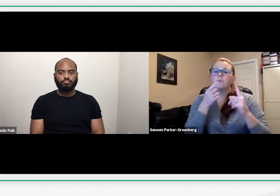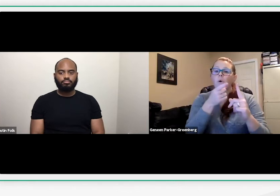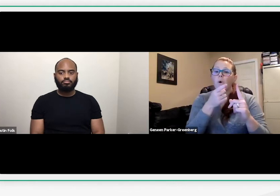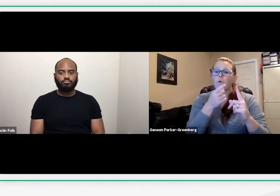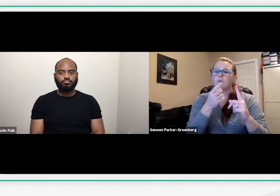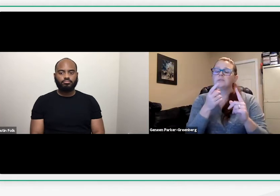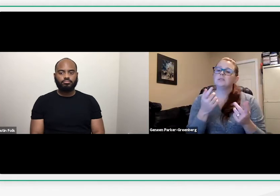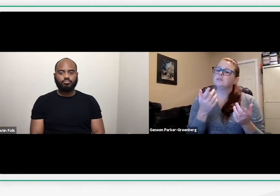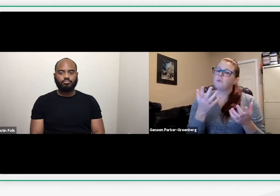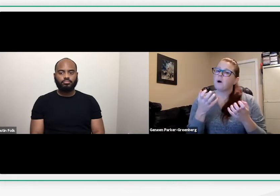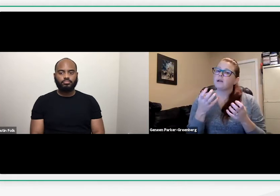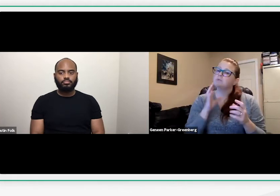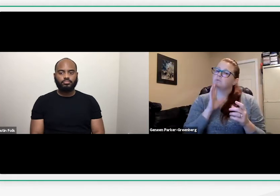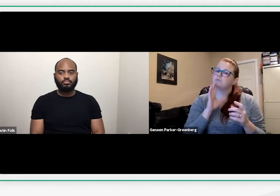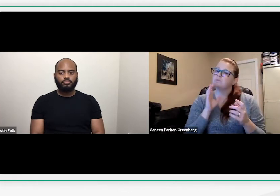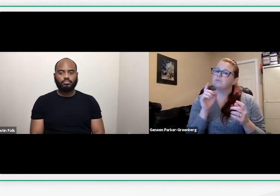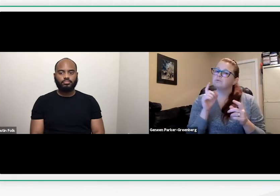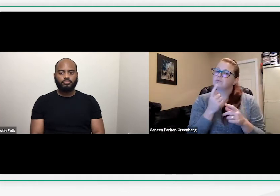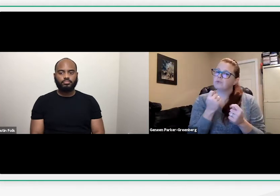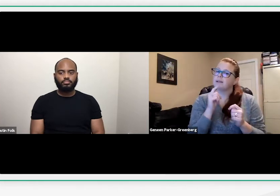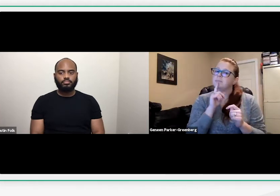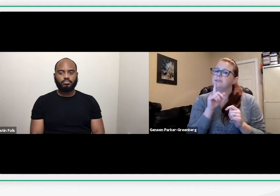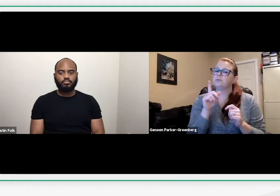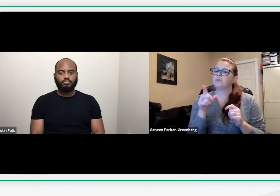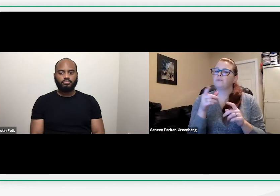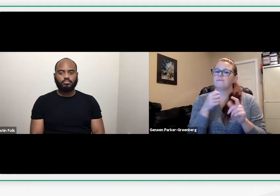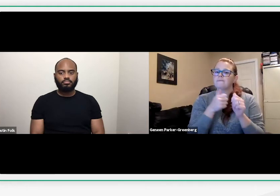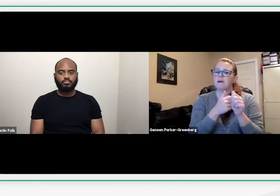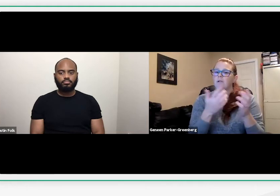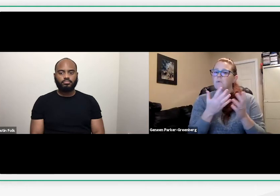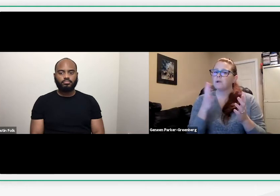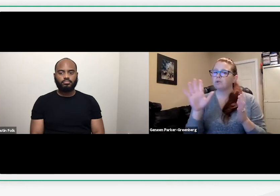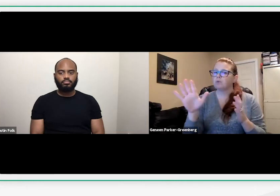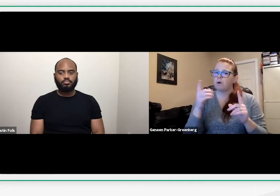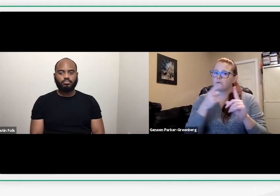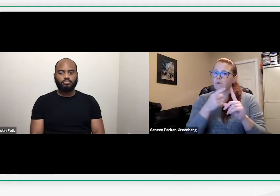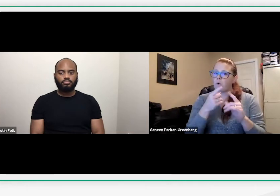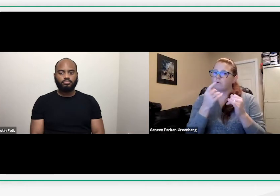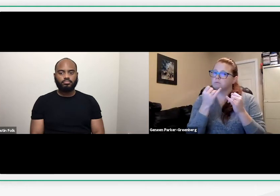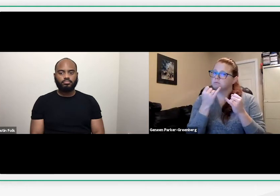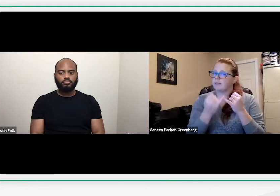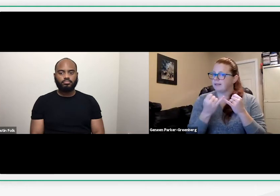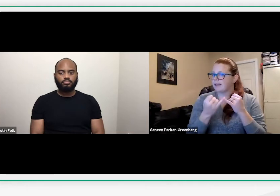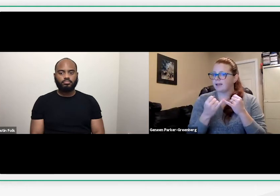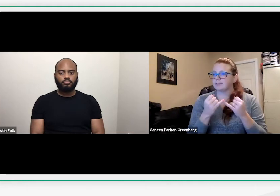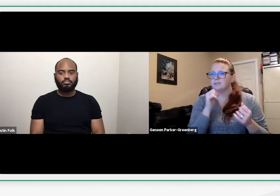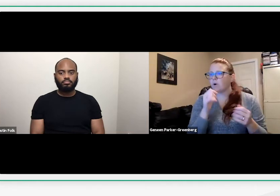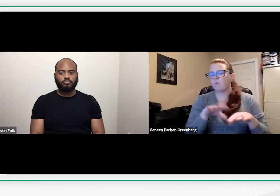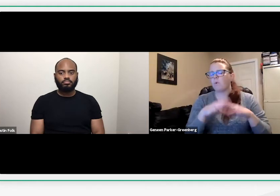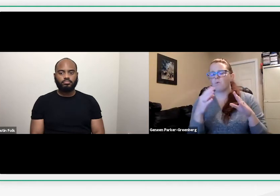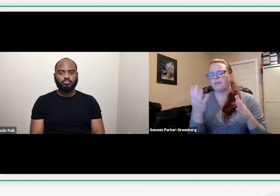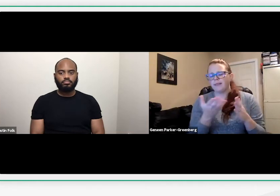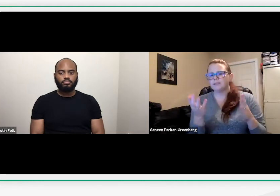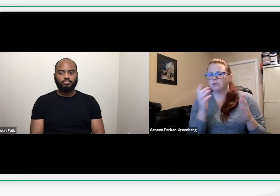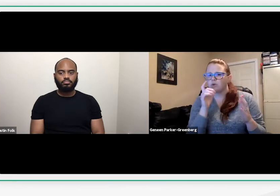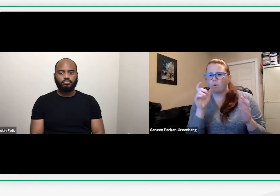for another one. Depending on what your financial goals are, you really want to make sure that you're following your goals